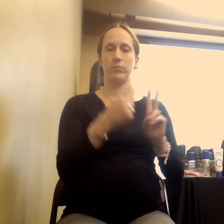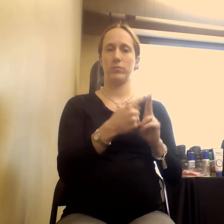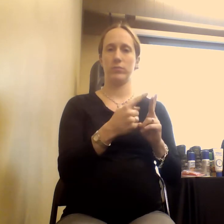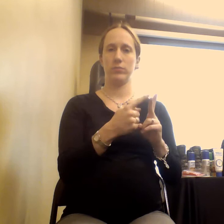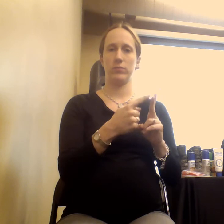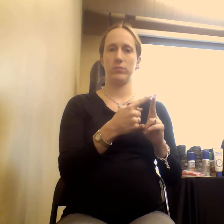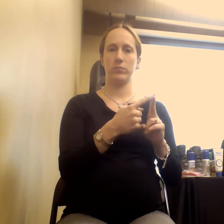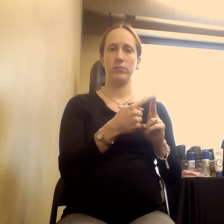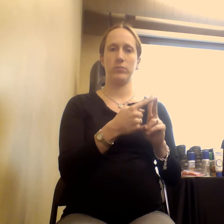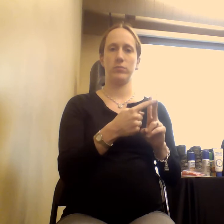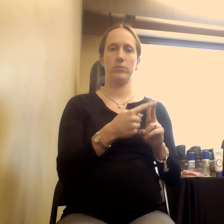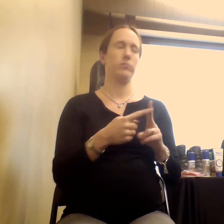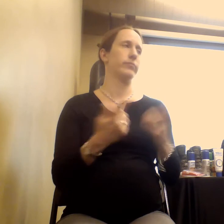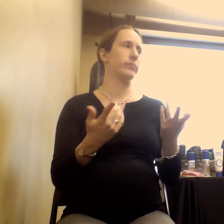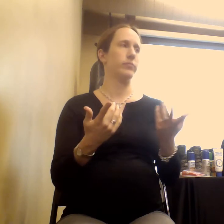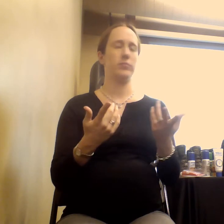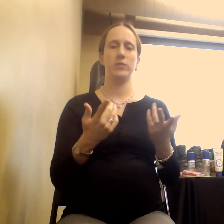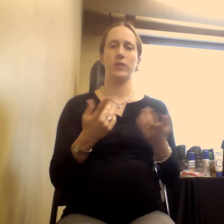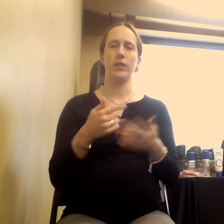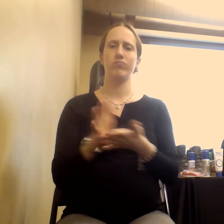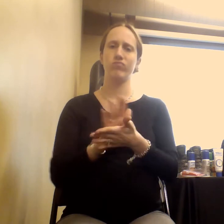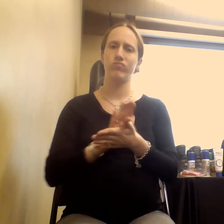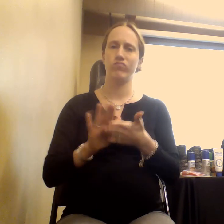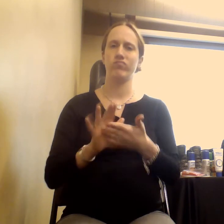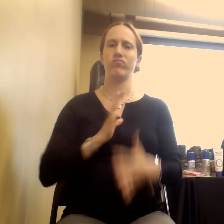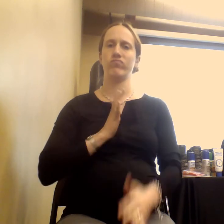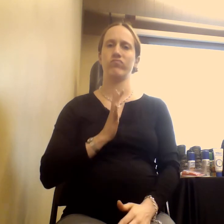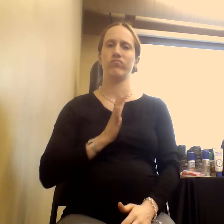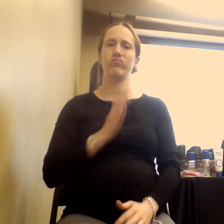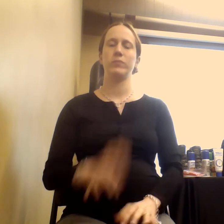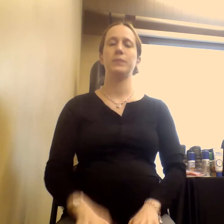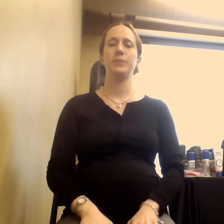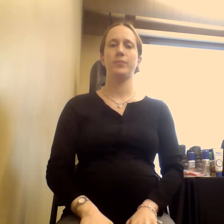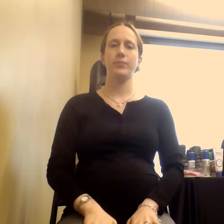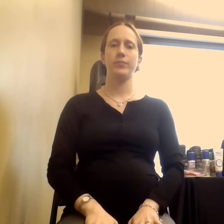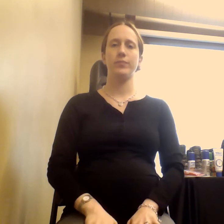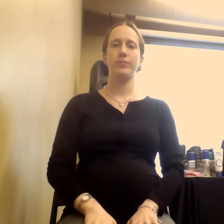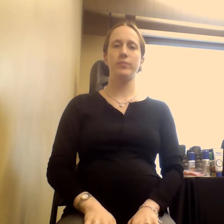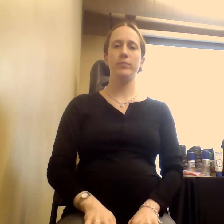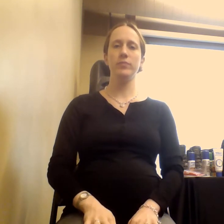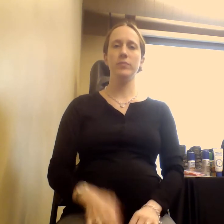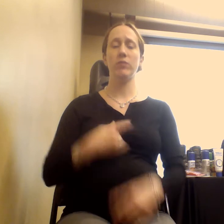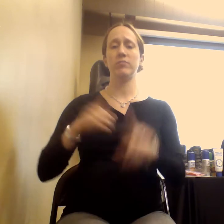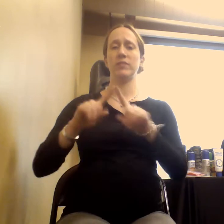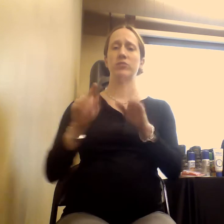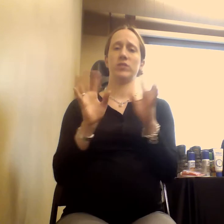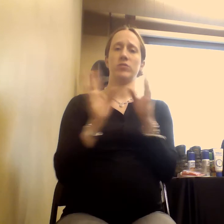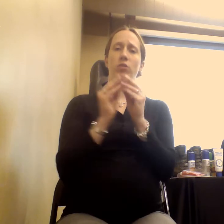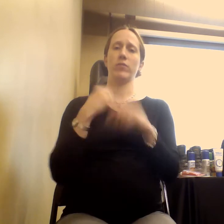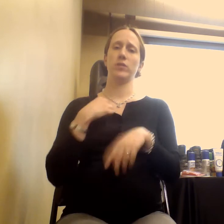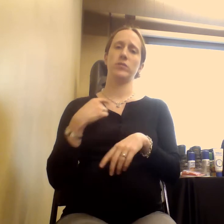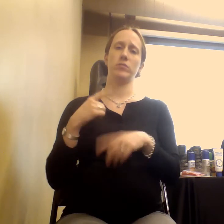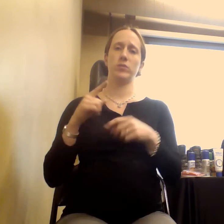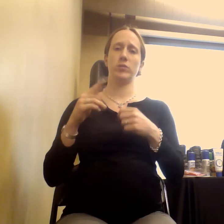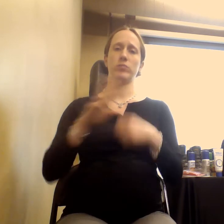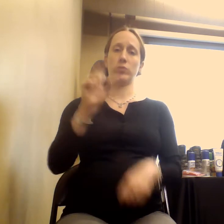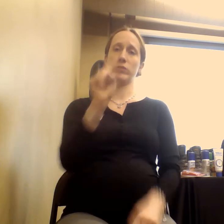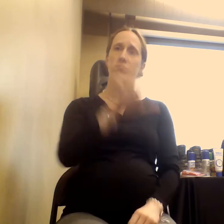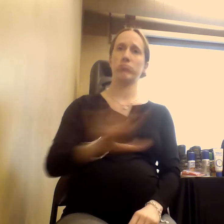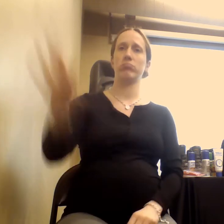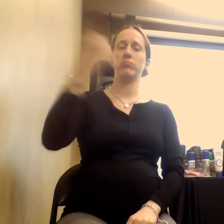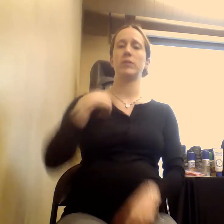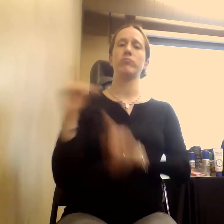the country. And I was at the expo walking around, had about an hour free time. Some hospital said, hey, podiatrist